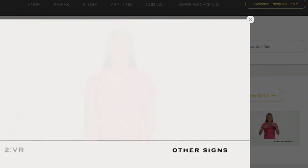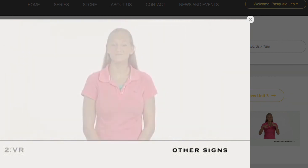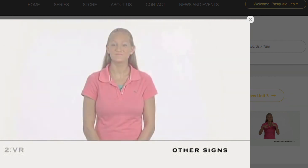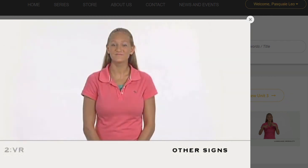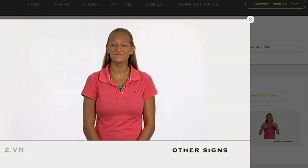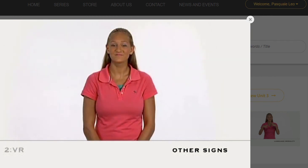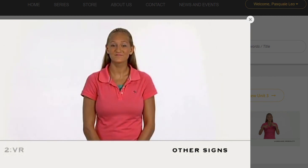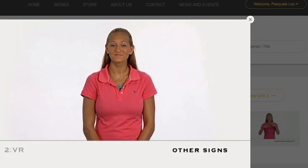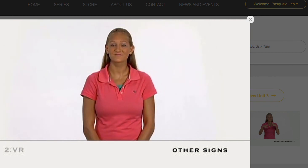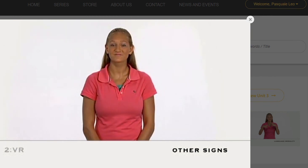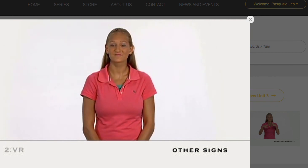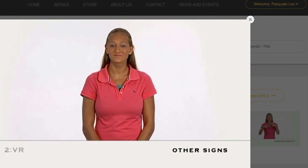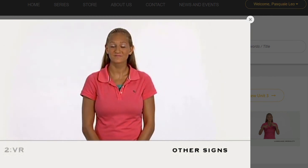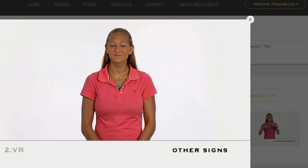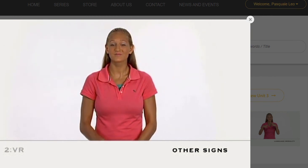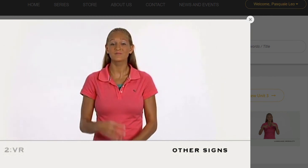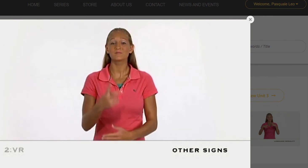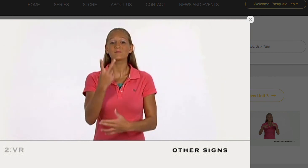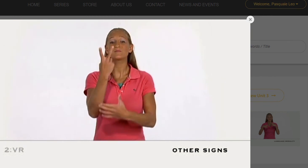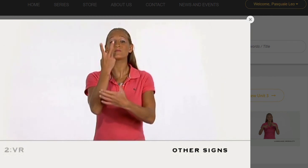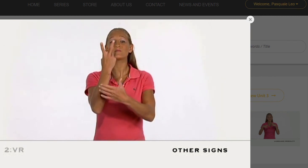This X sign means